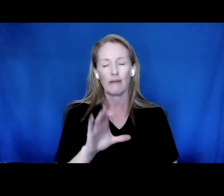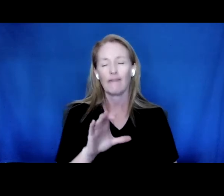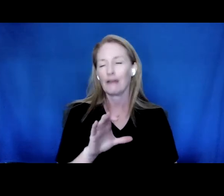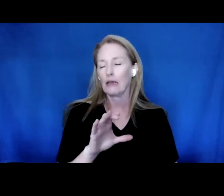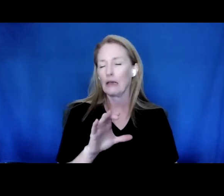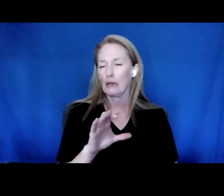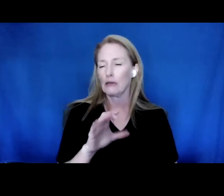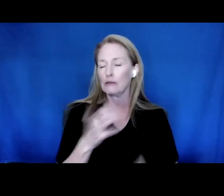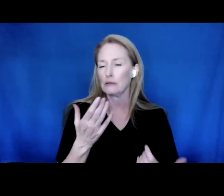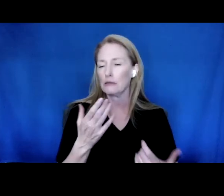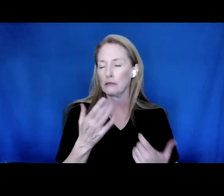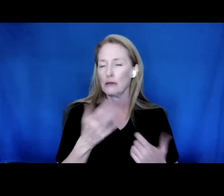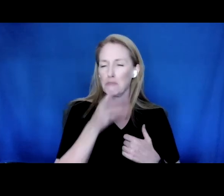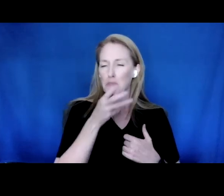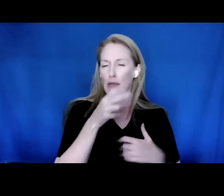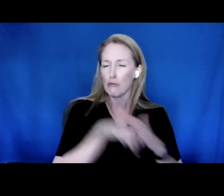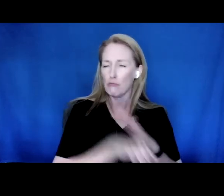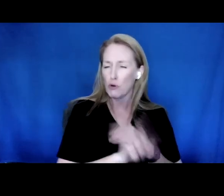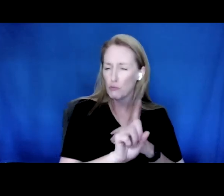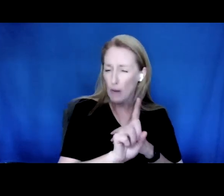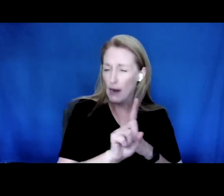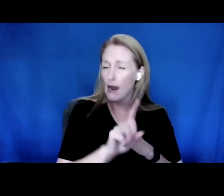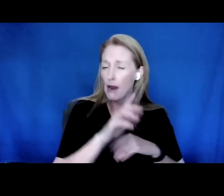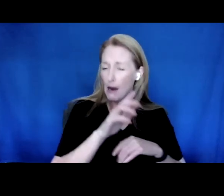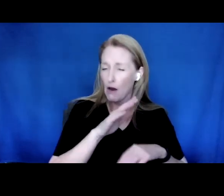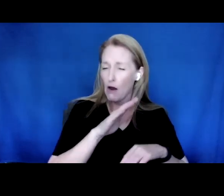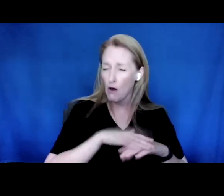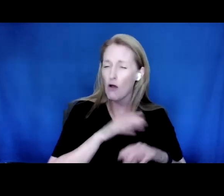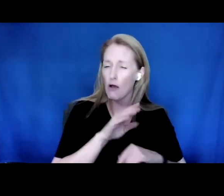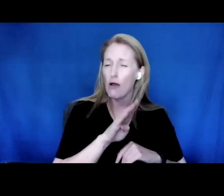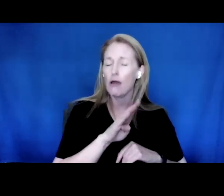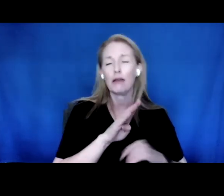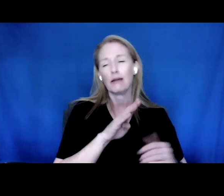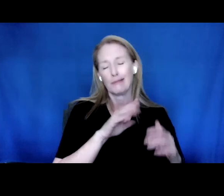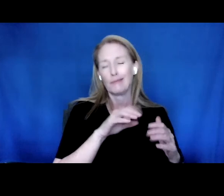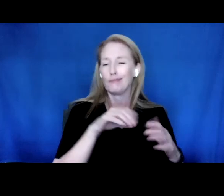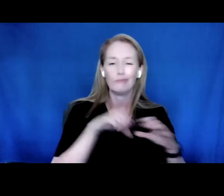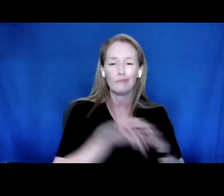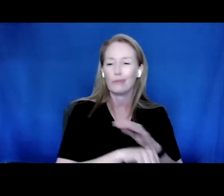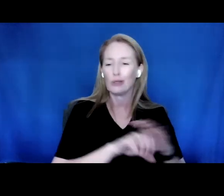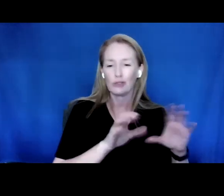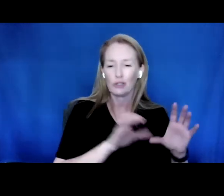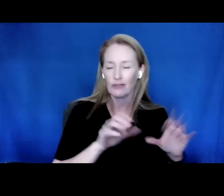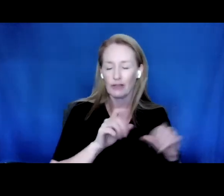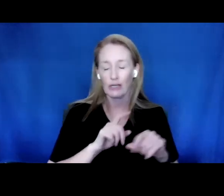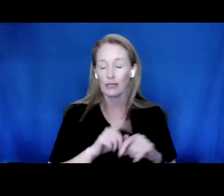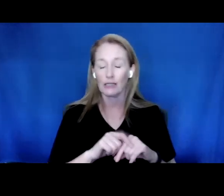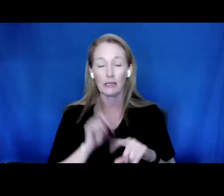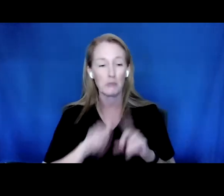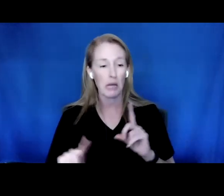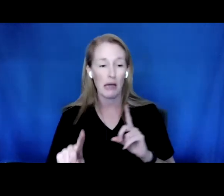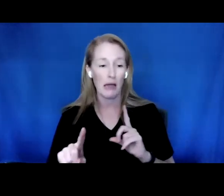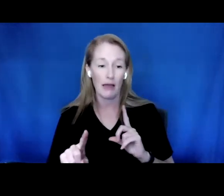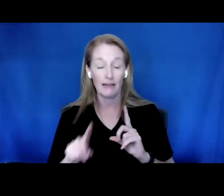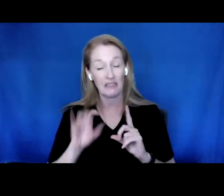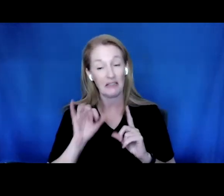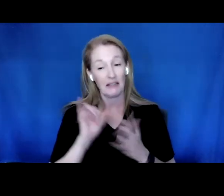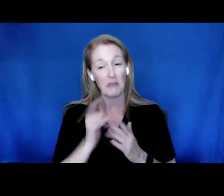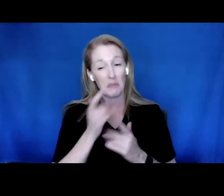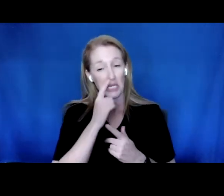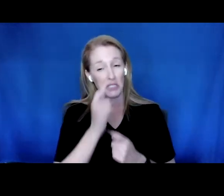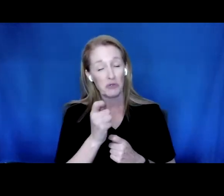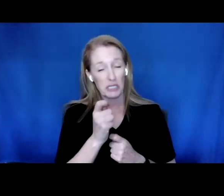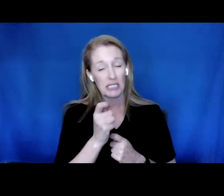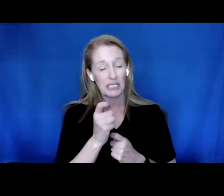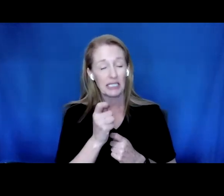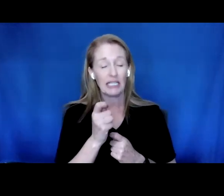very interesting information. I had not heard that those who were actually newer to the US had better health outcomes or better